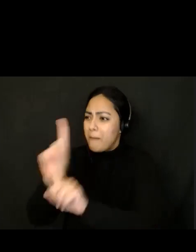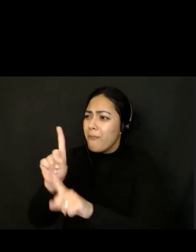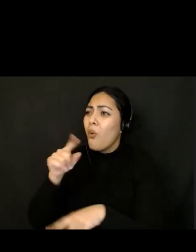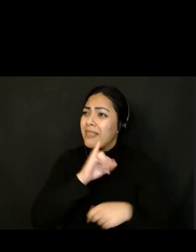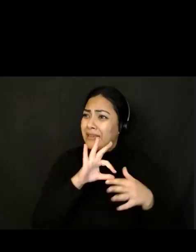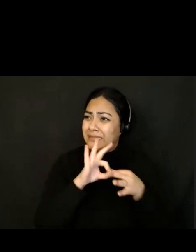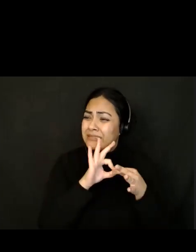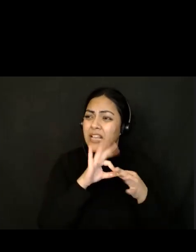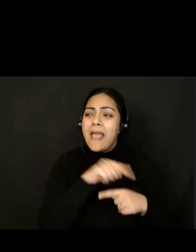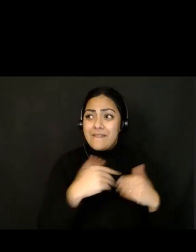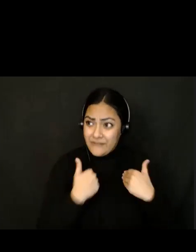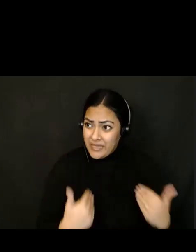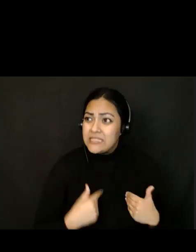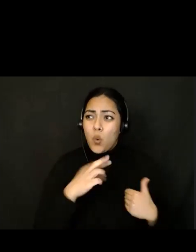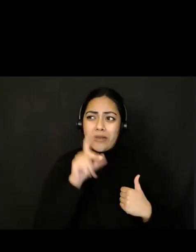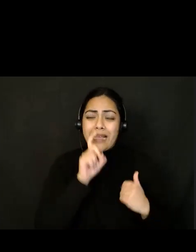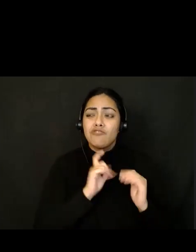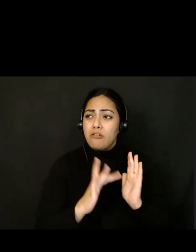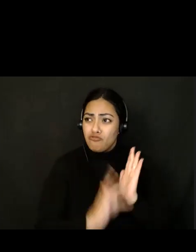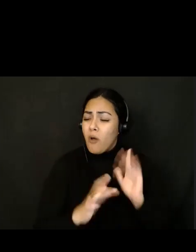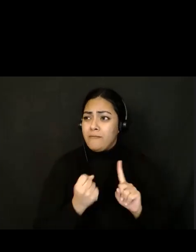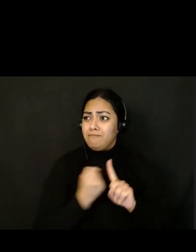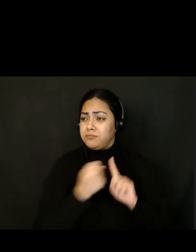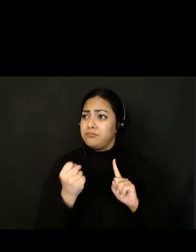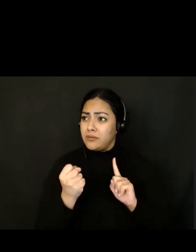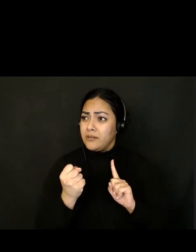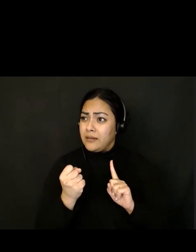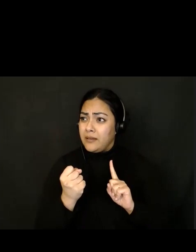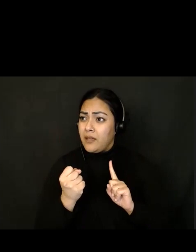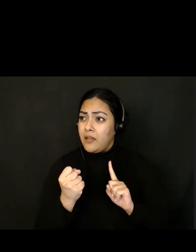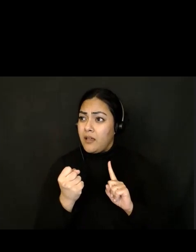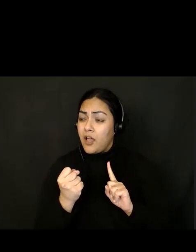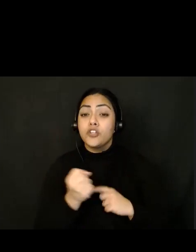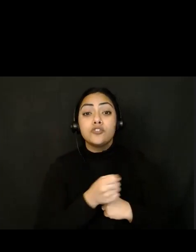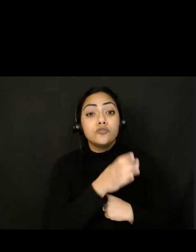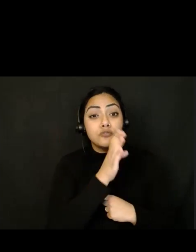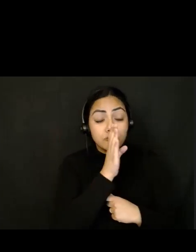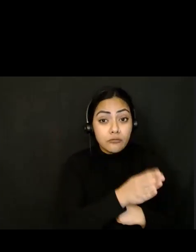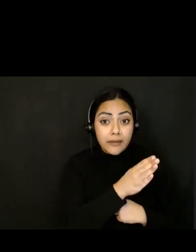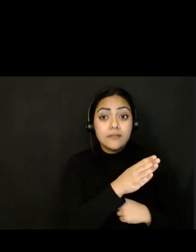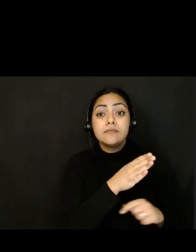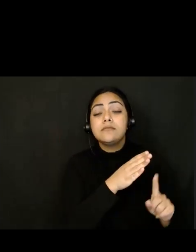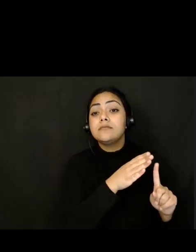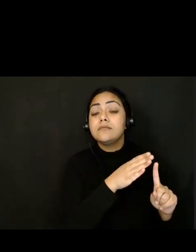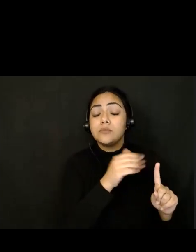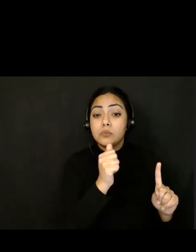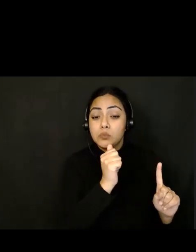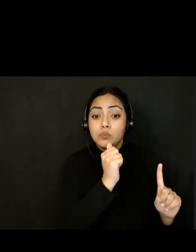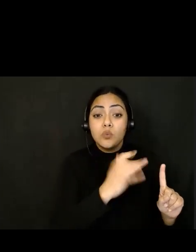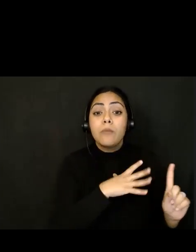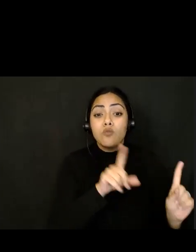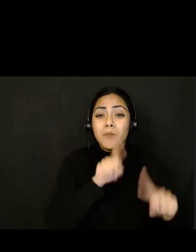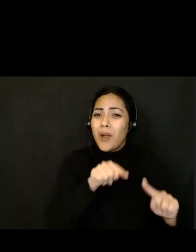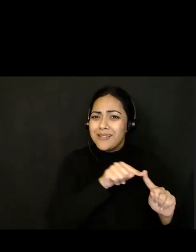partner. This figure is double what heterosexual women report. Women